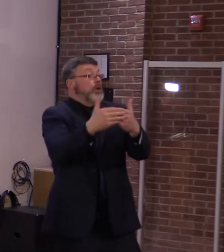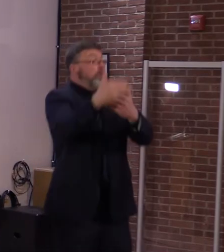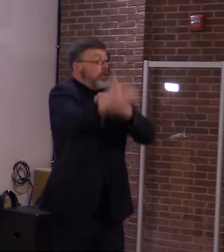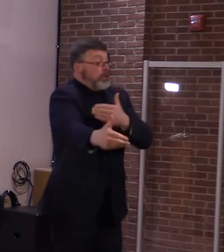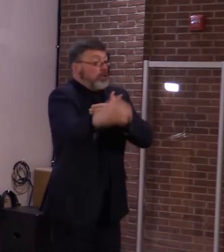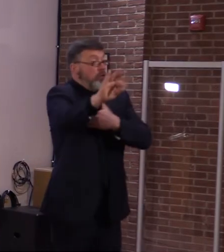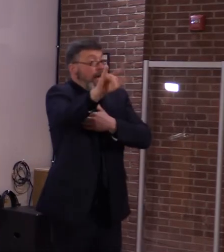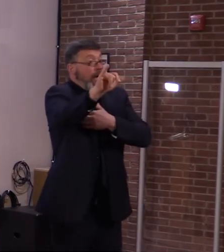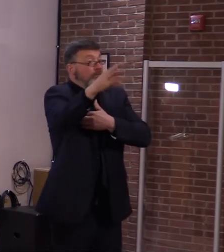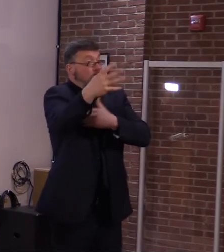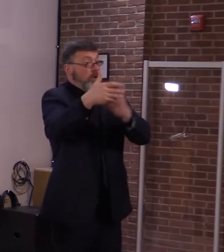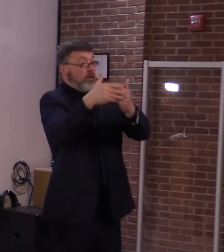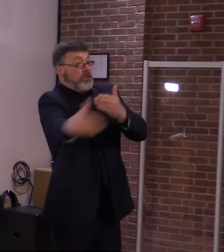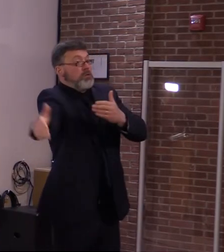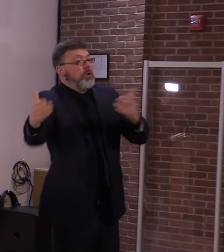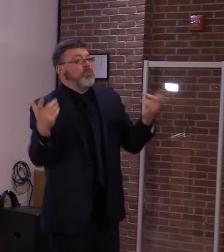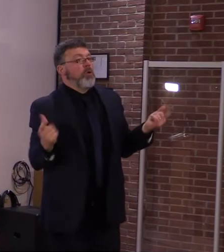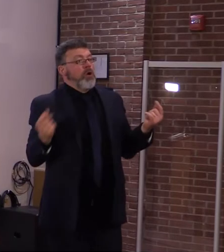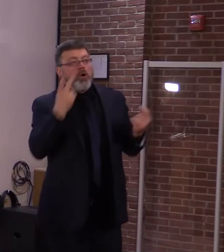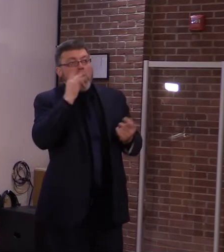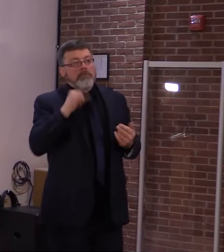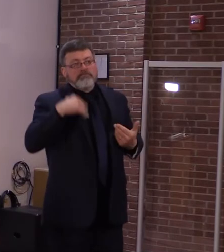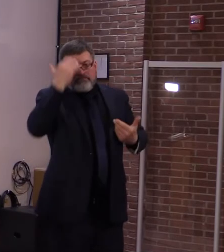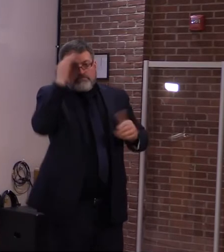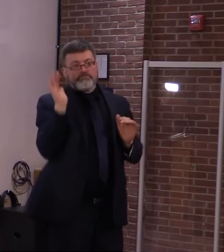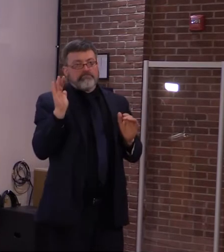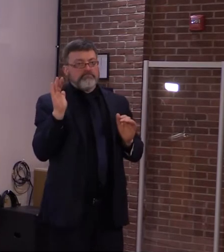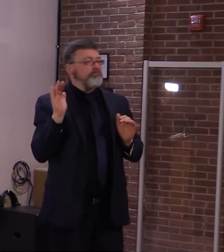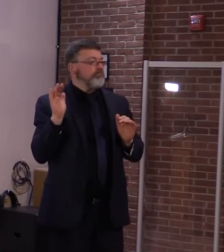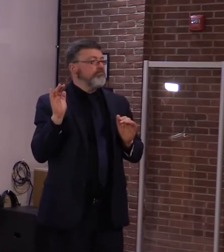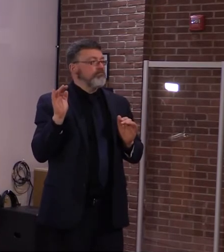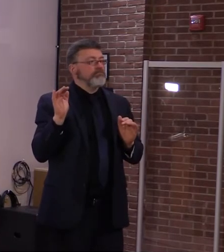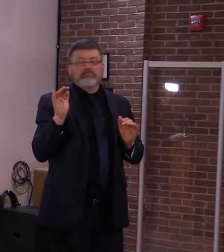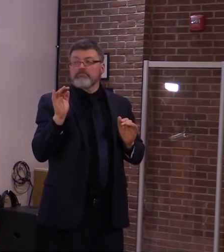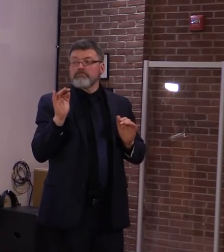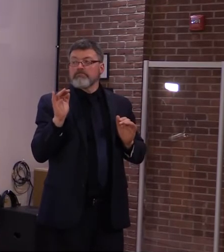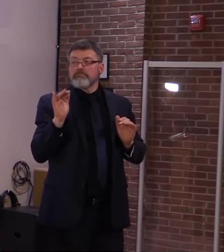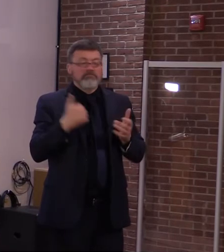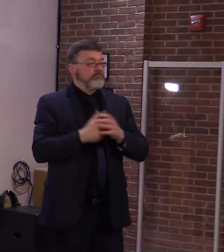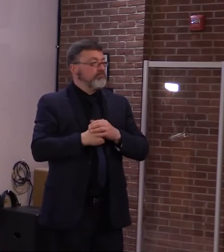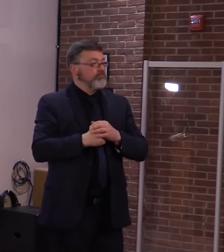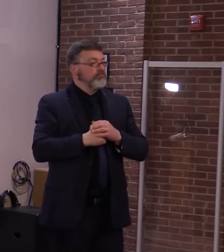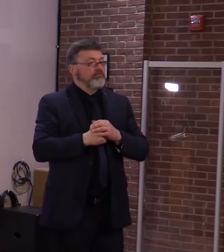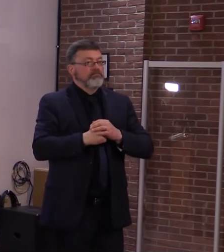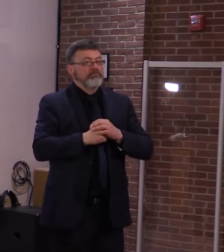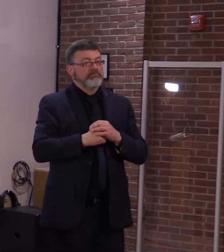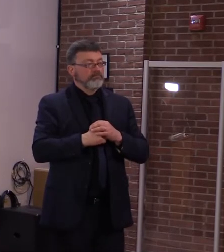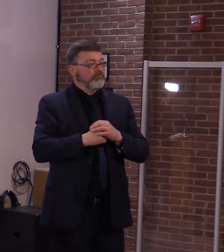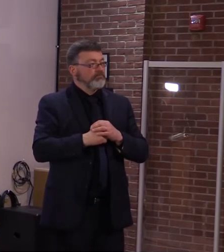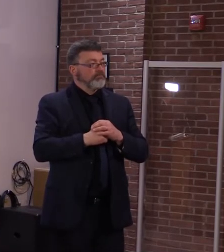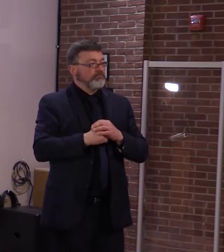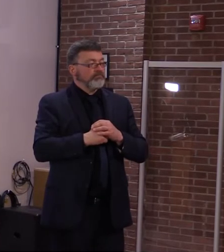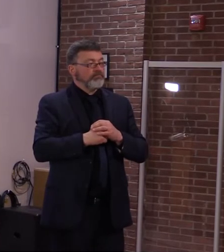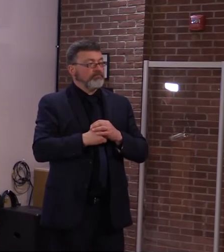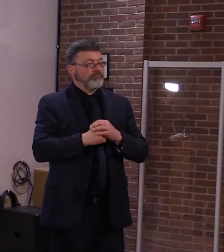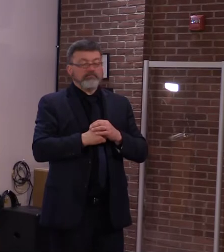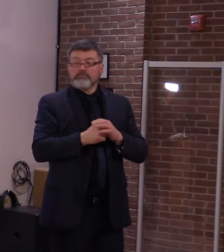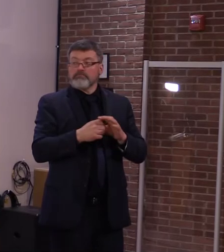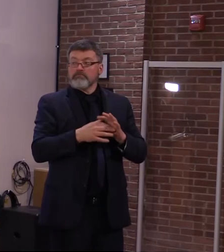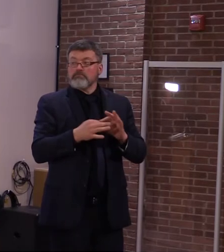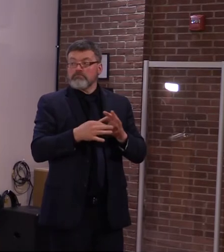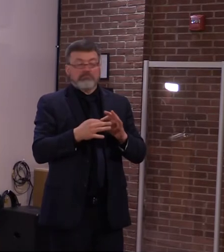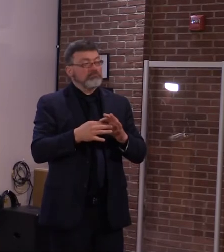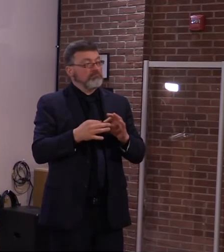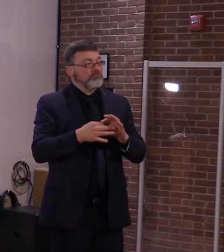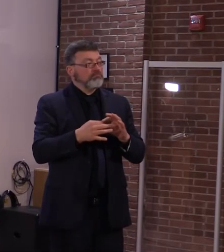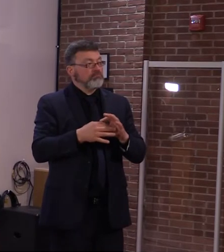unlimited in terms of outdoor in particular. The number of people who can gather who are vaccinated. So I think